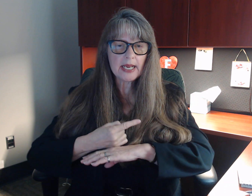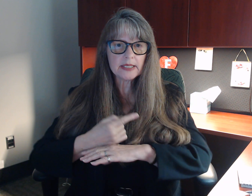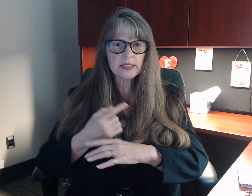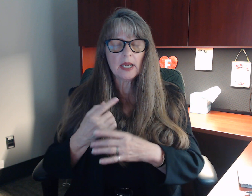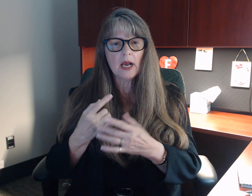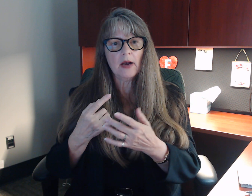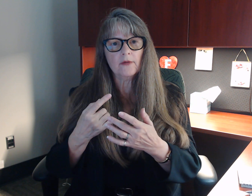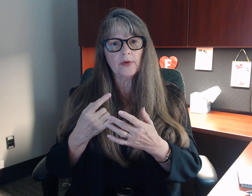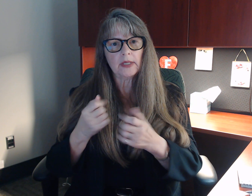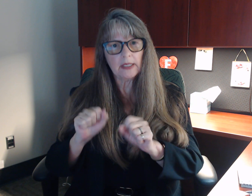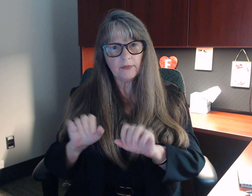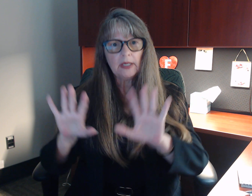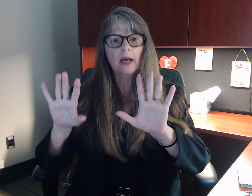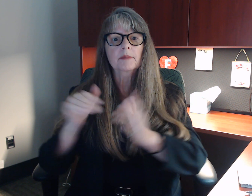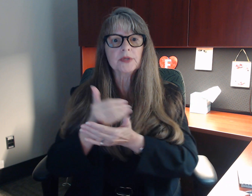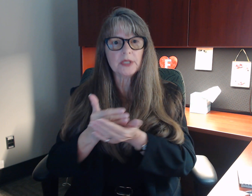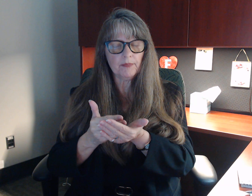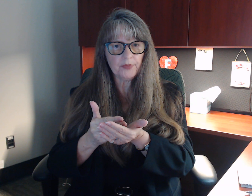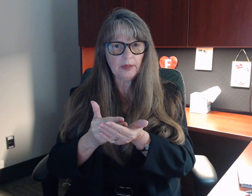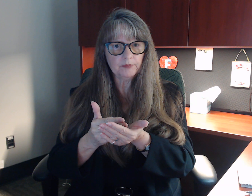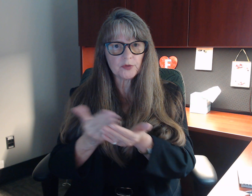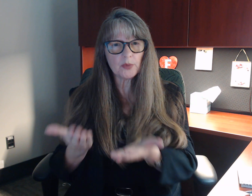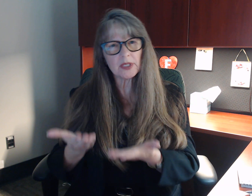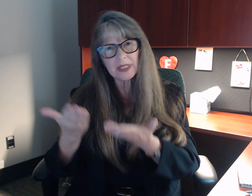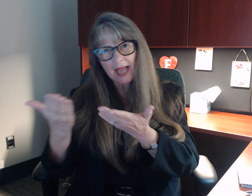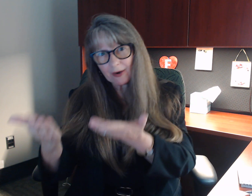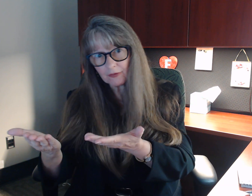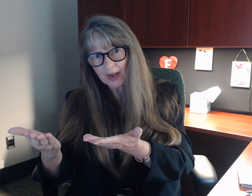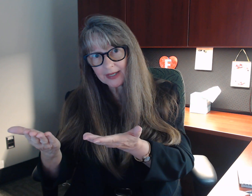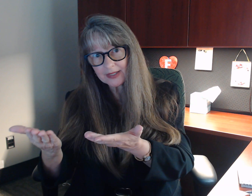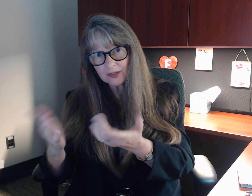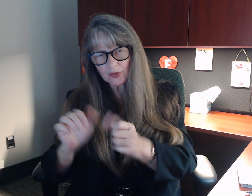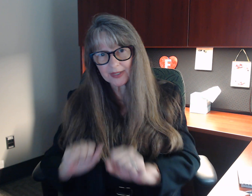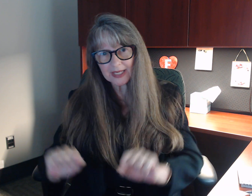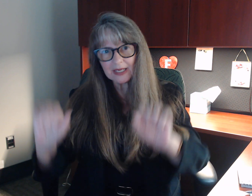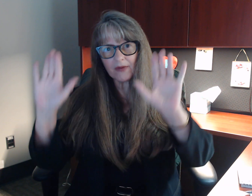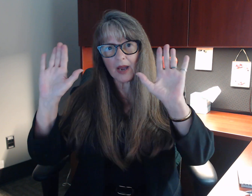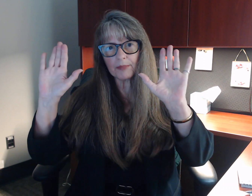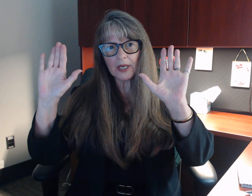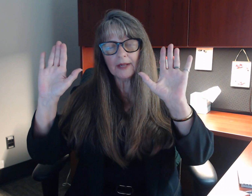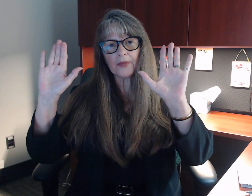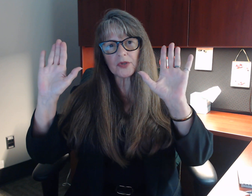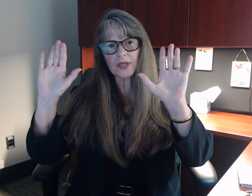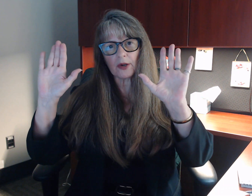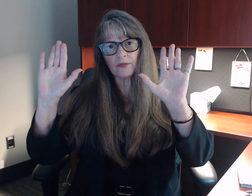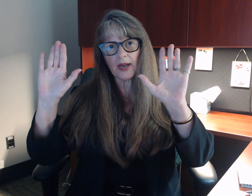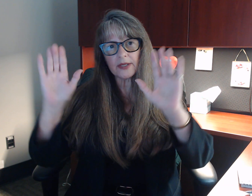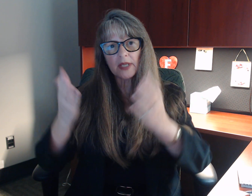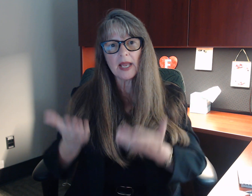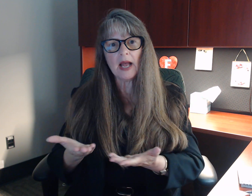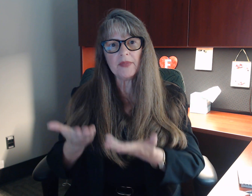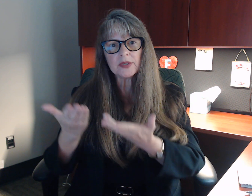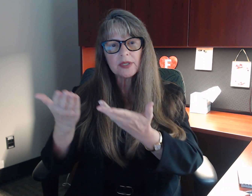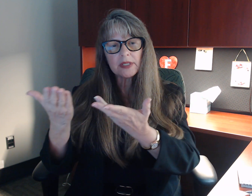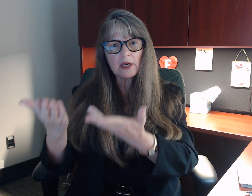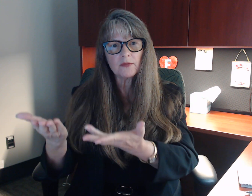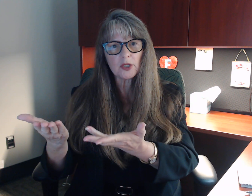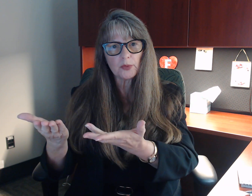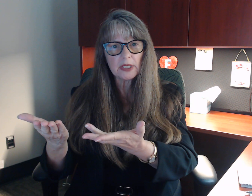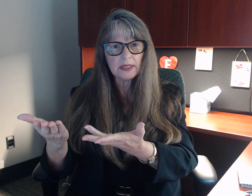days of giving up something. So it's a sacrifice. So I say give up, that's a sacrifice. And this is a sacrifice where you lay it